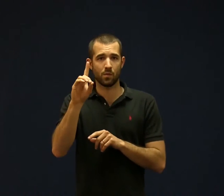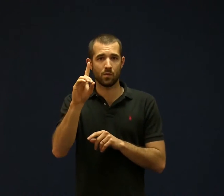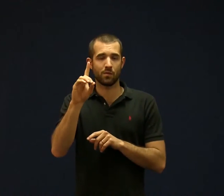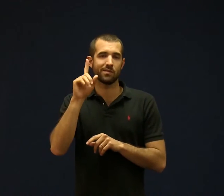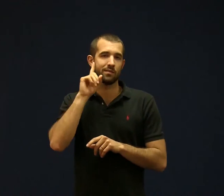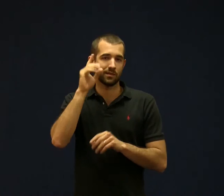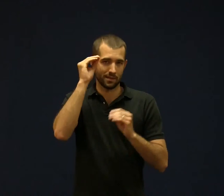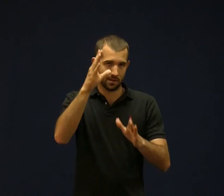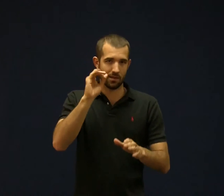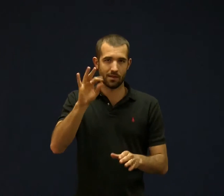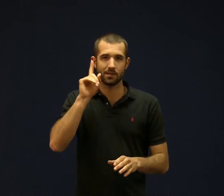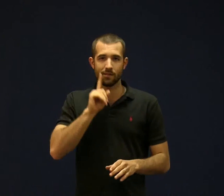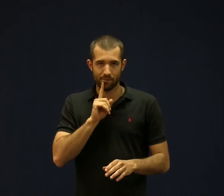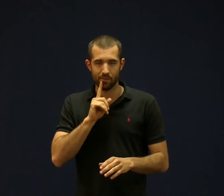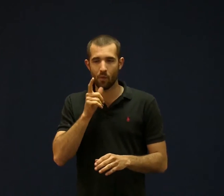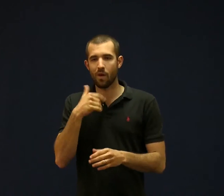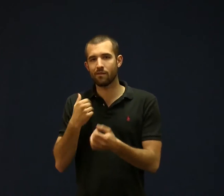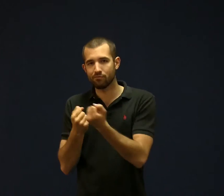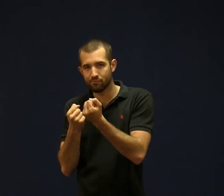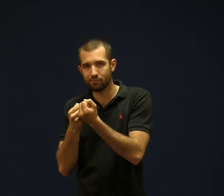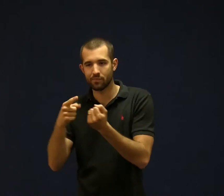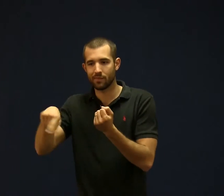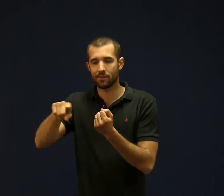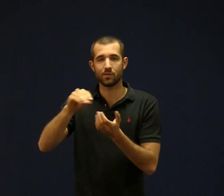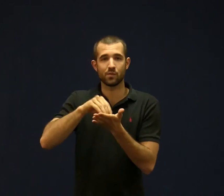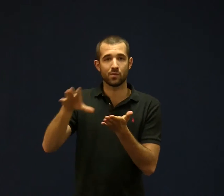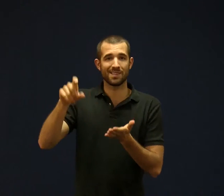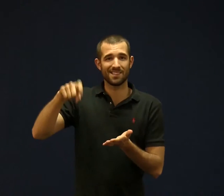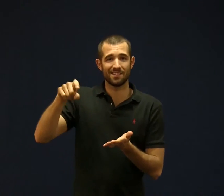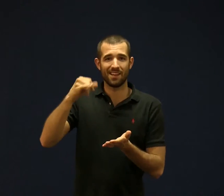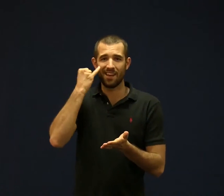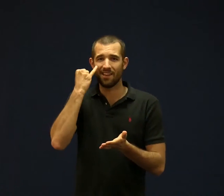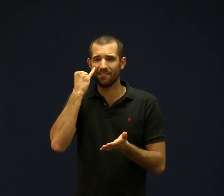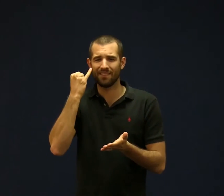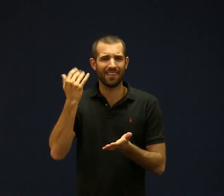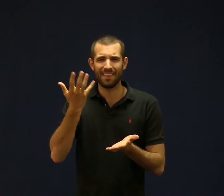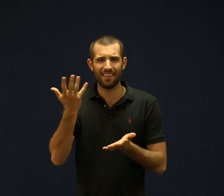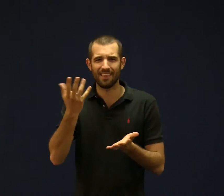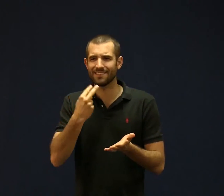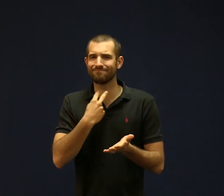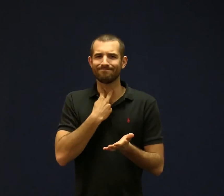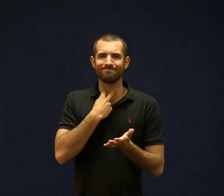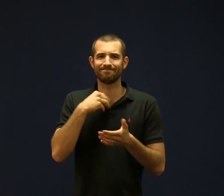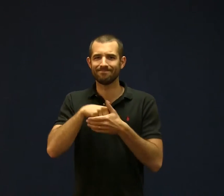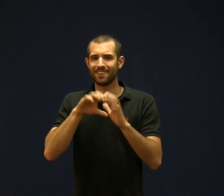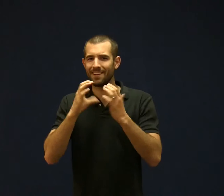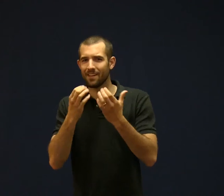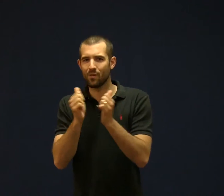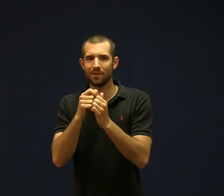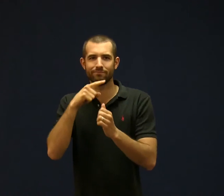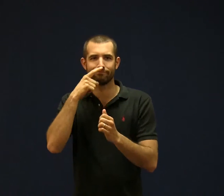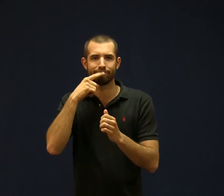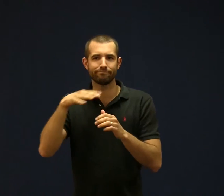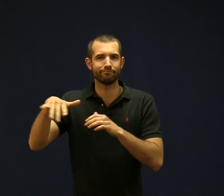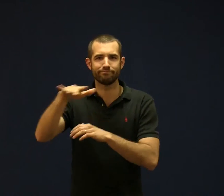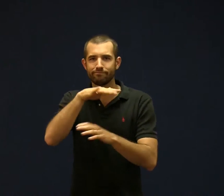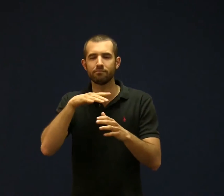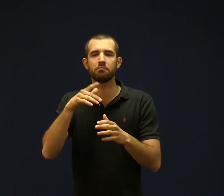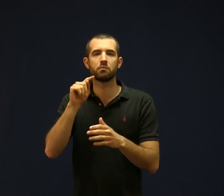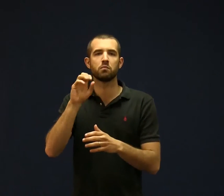for listening and spoken language exposure. Should they be mainstreamed for a portion of their day, they are accompanied by a teacher of the deaf